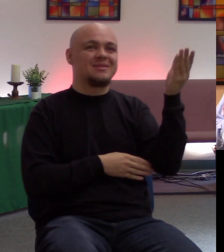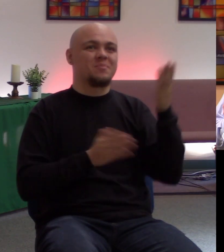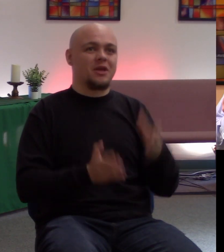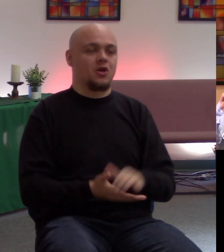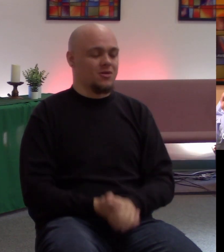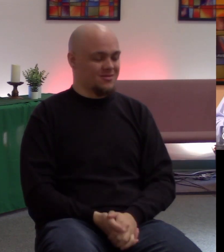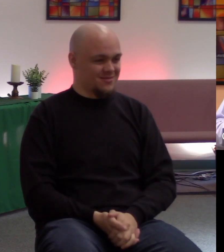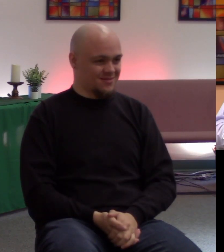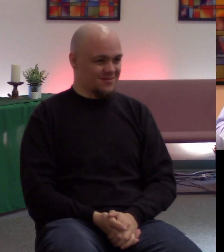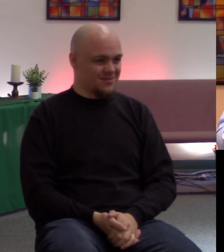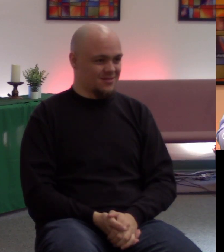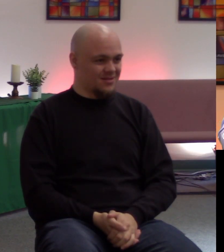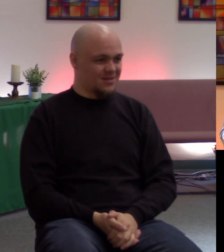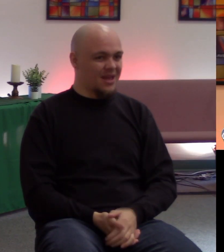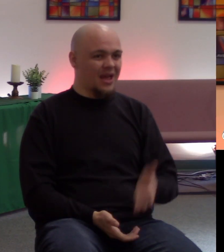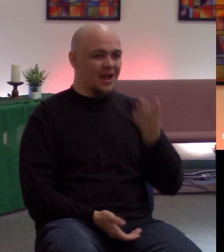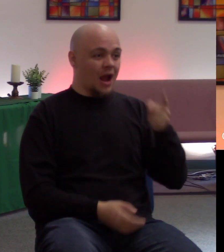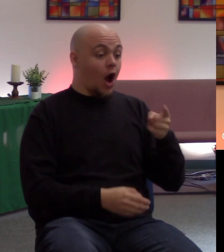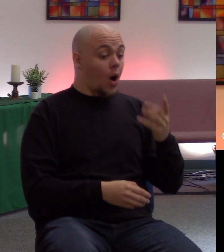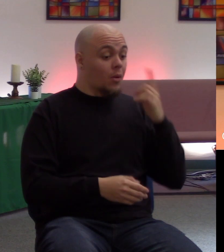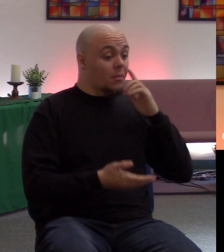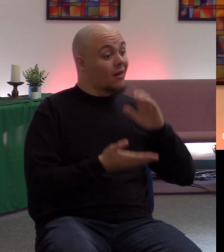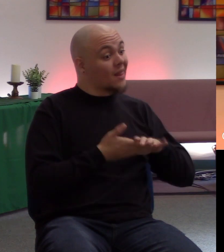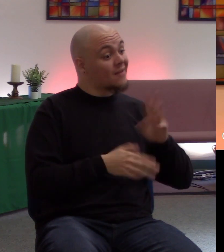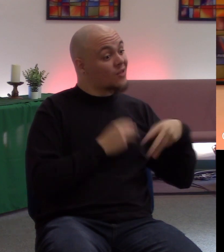planning a picnic where he was going to be a guest speaker,